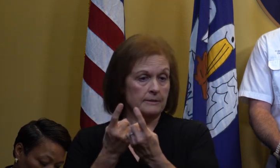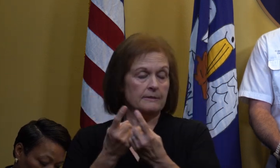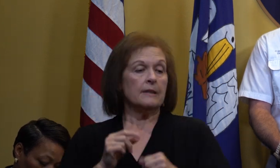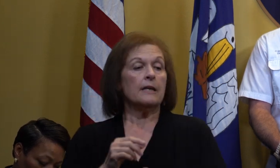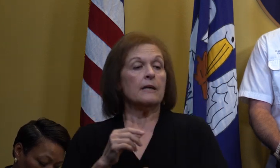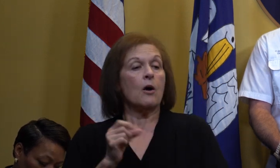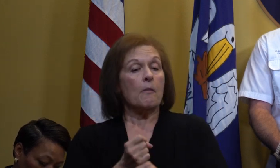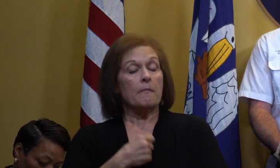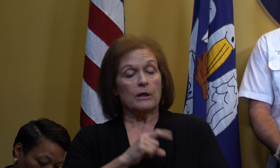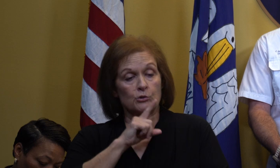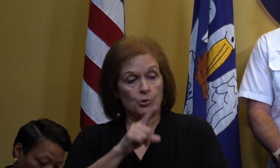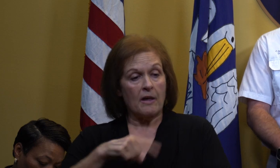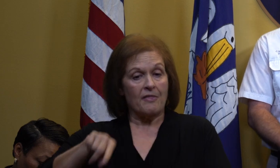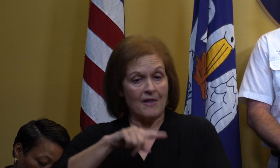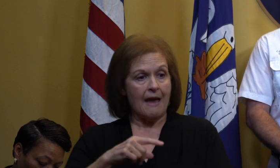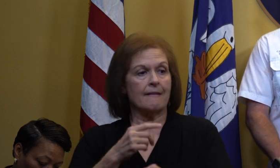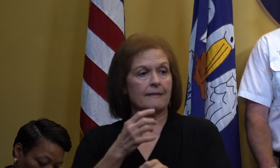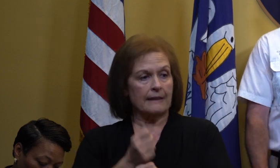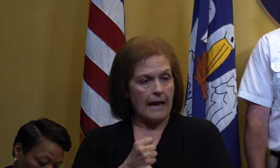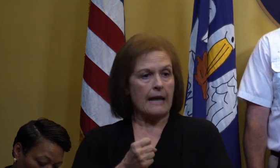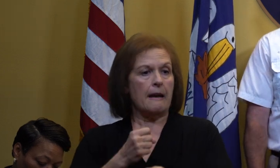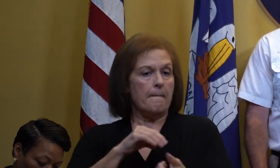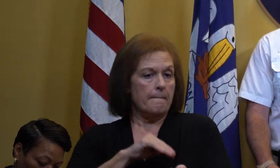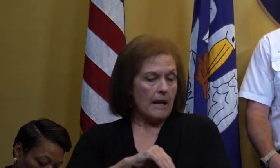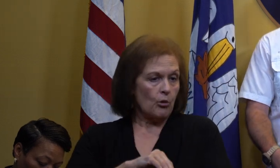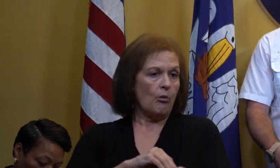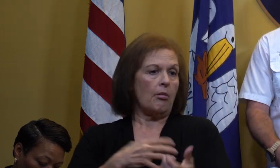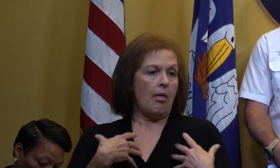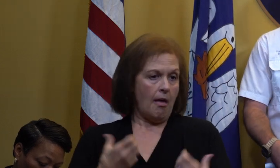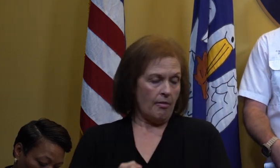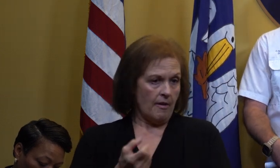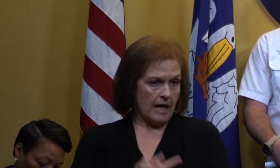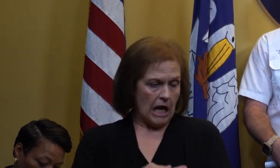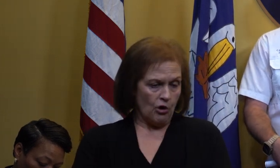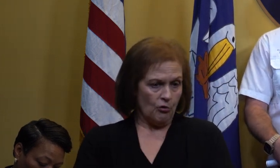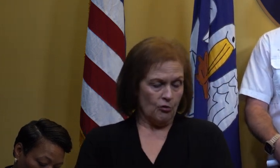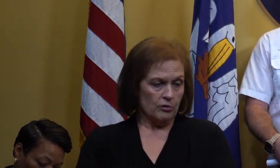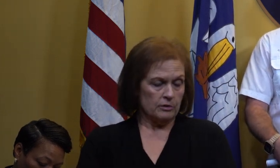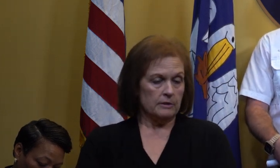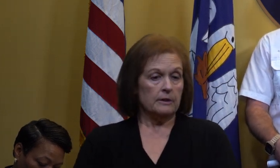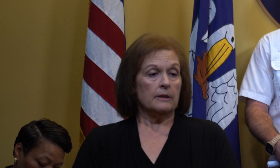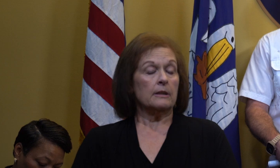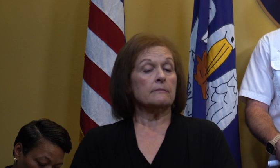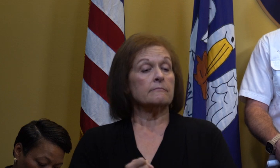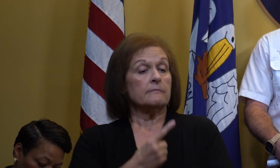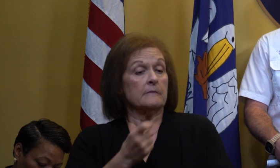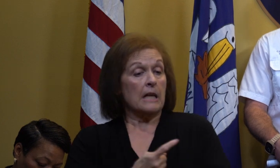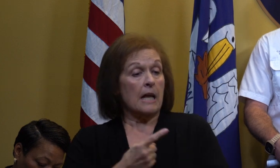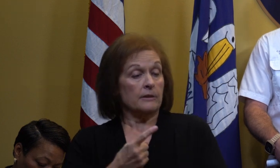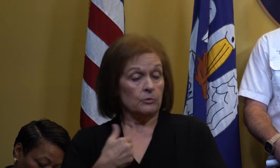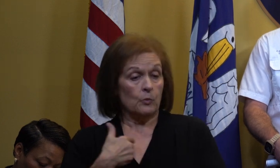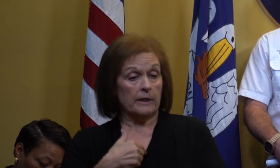also essential to make sure that they continue to get medical and mental health care. This year, the yearly exercise that we will do next